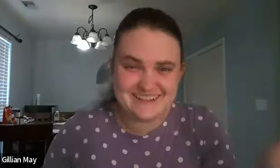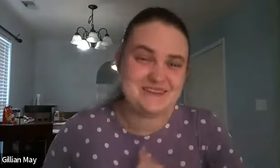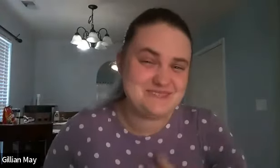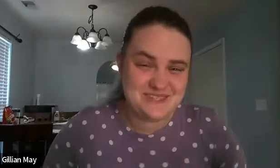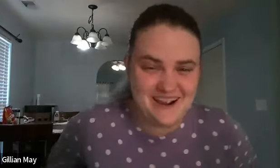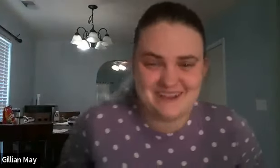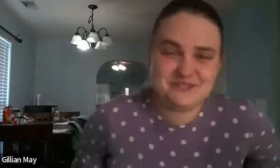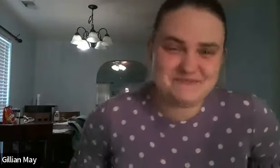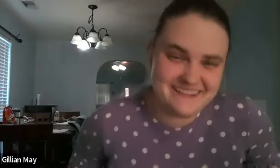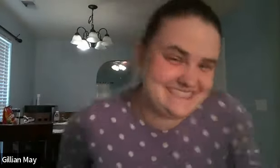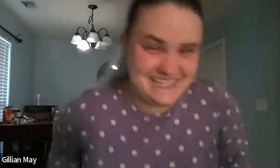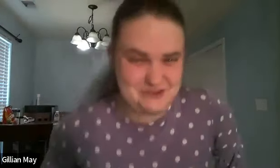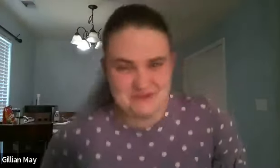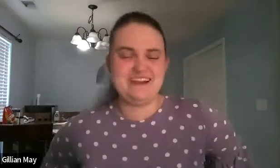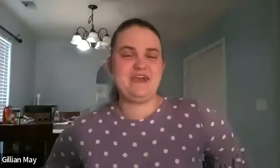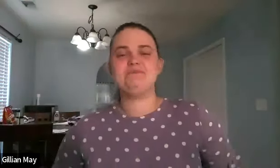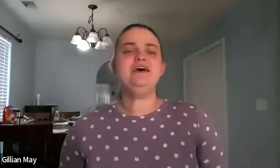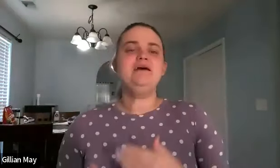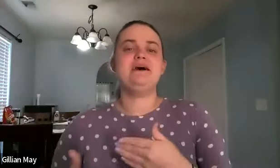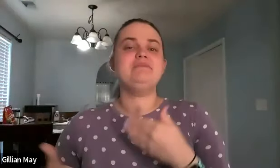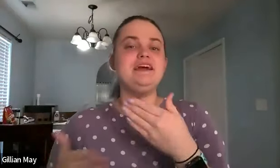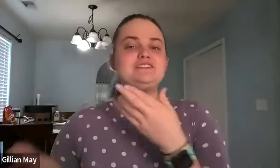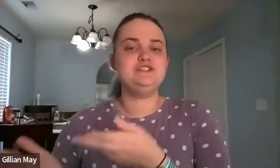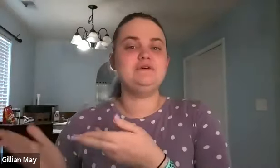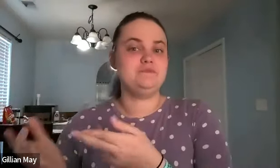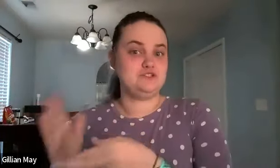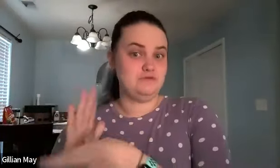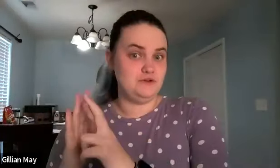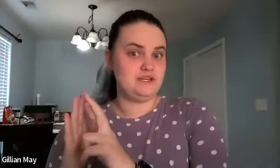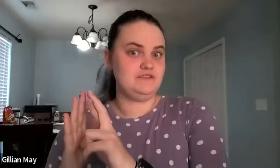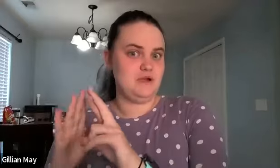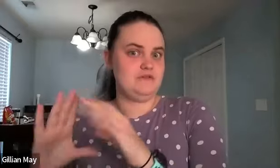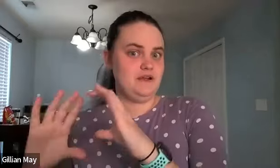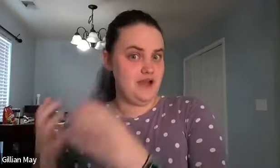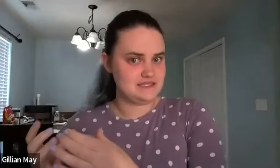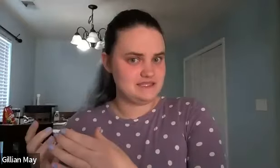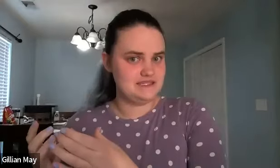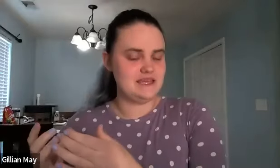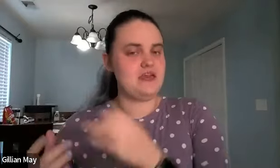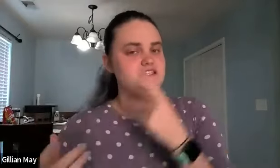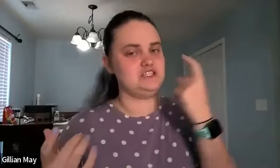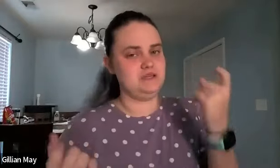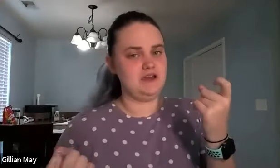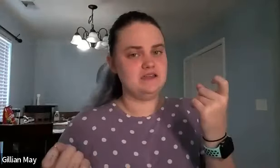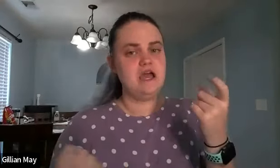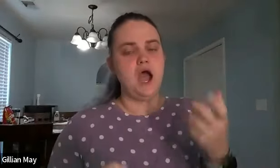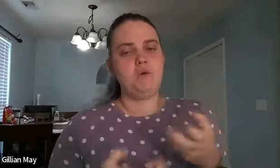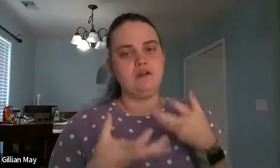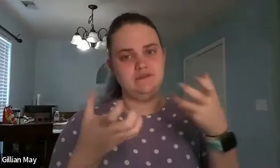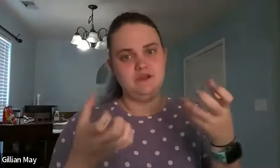I'm sorry. I told you I'm in teacher mode right now, but I may not do as much reviewing throughout the classes. And that's just because I want to give you